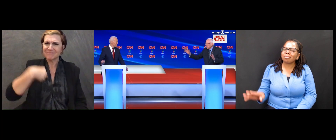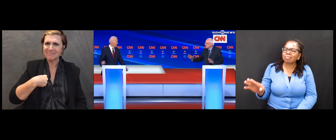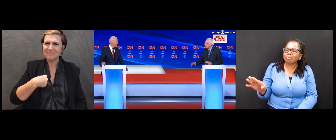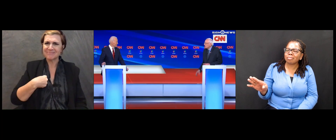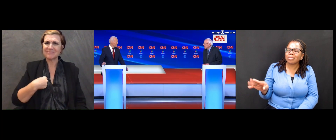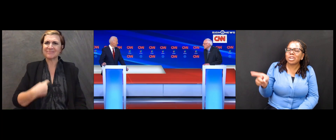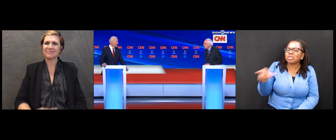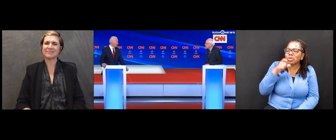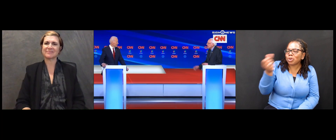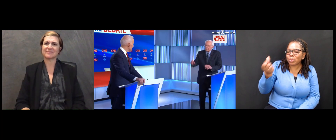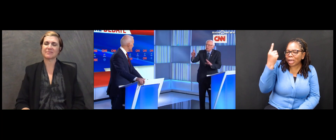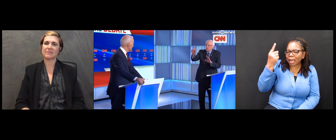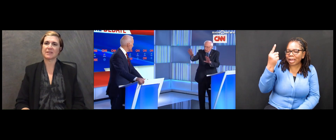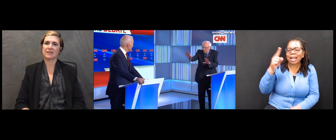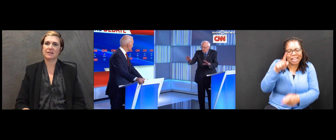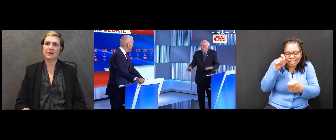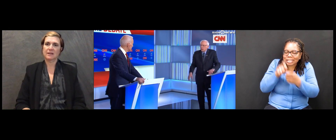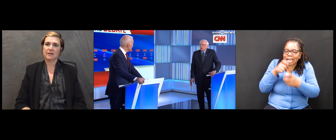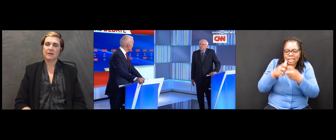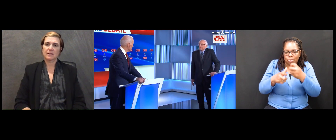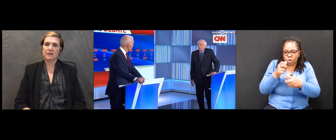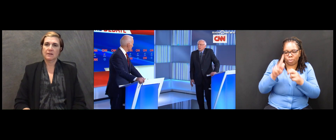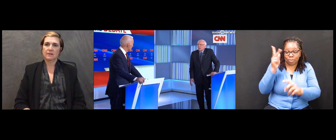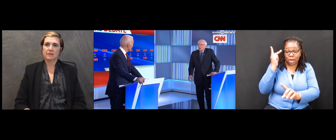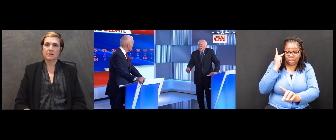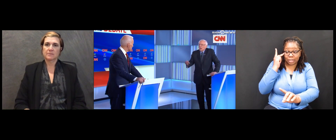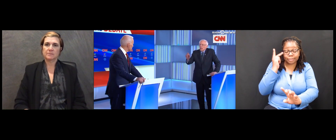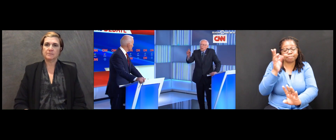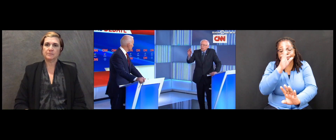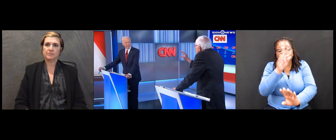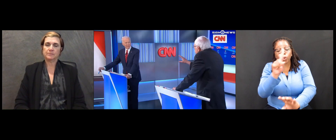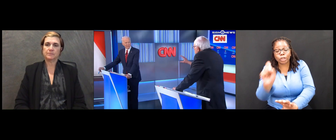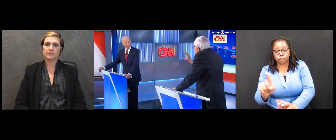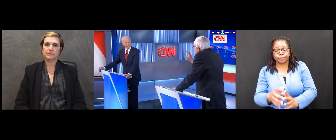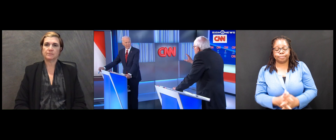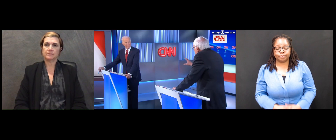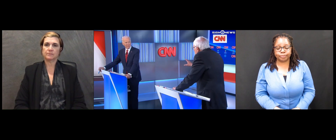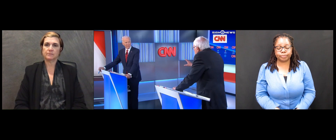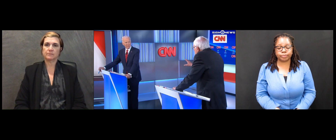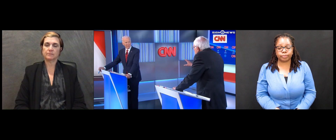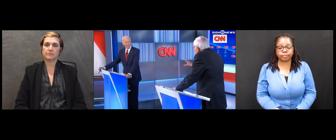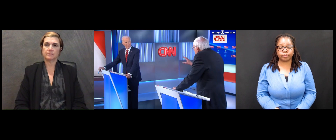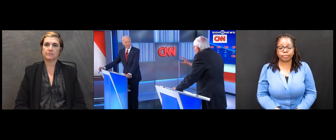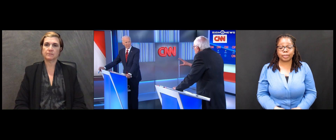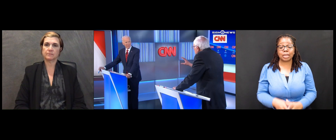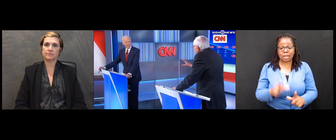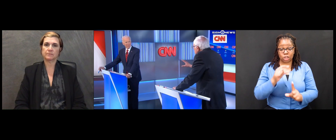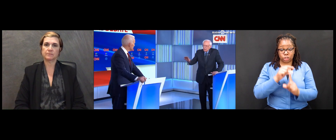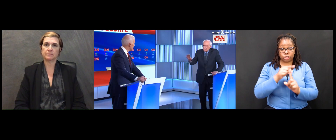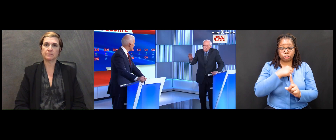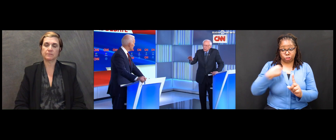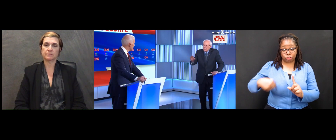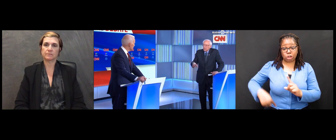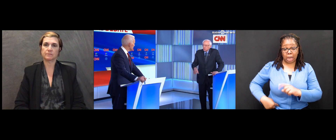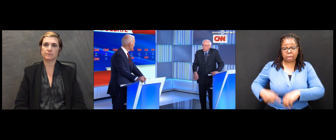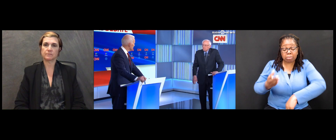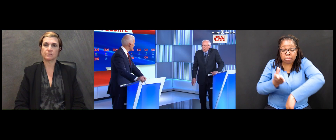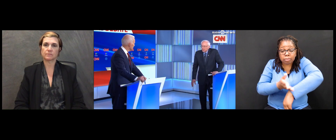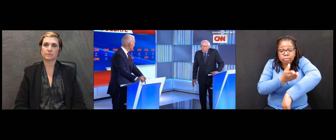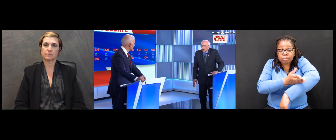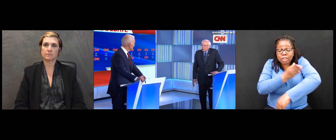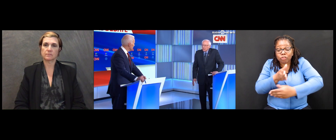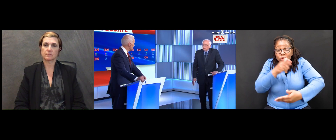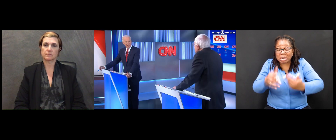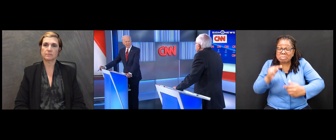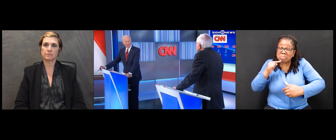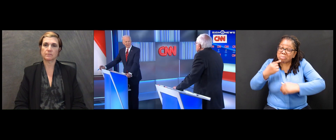what the problem with politics is about. All right, question. Did China make progress in ending extreme